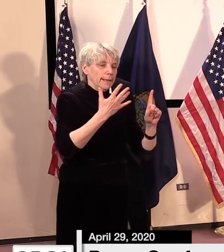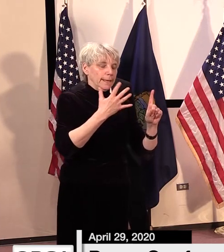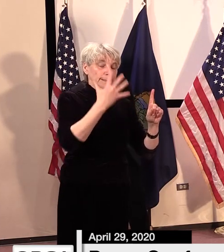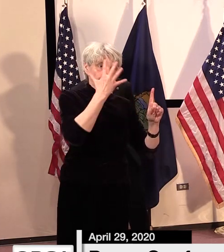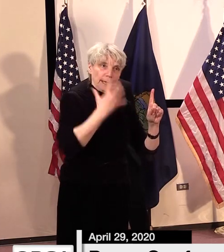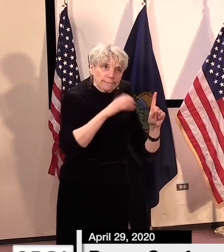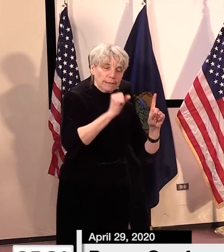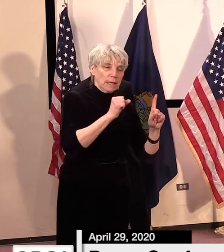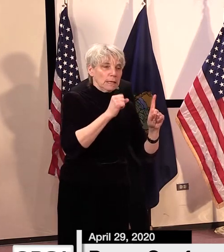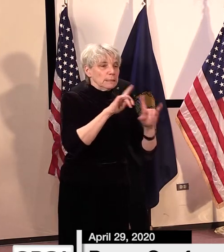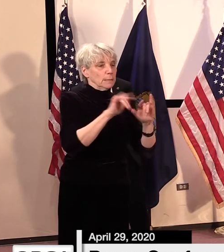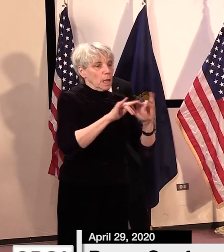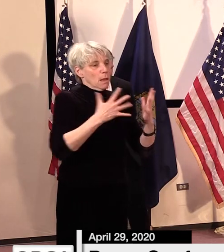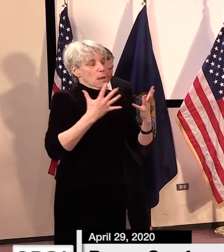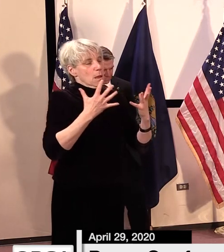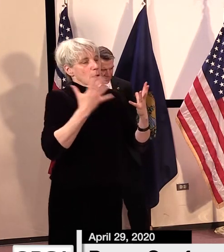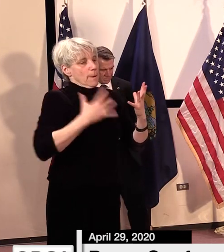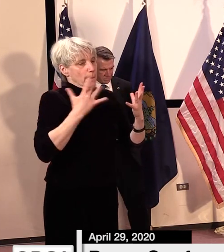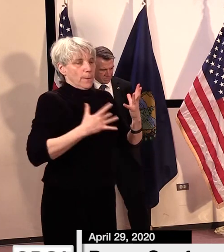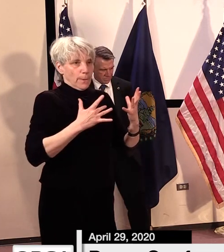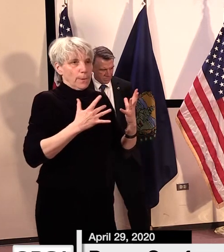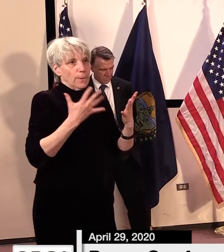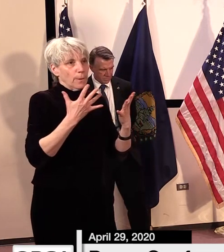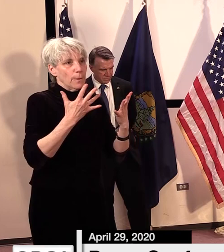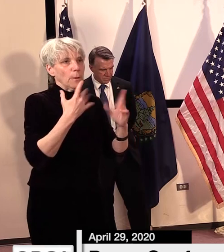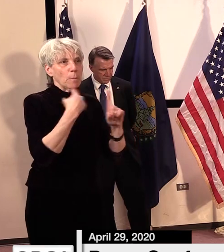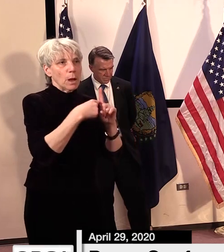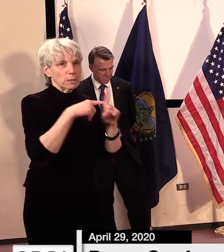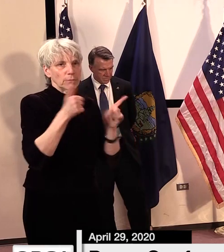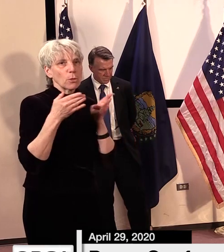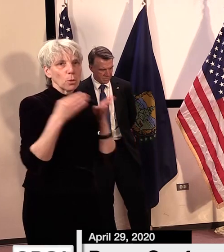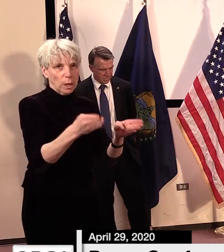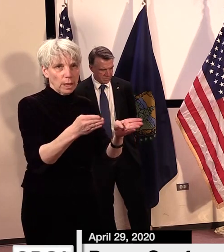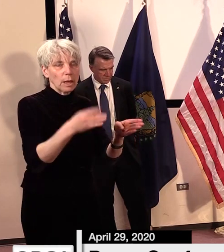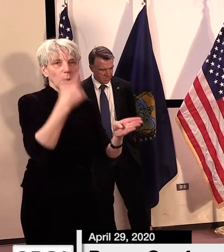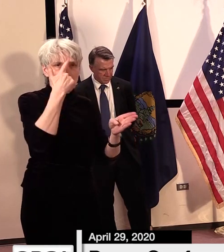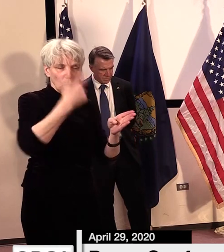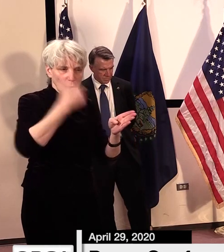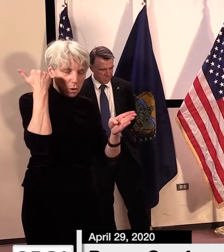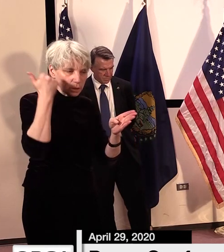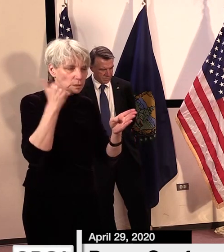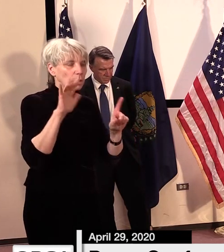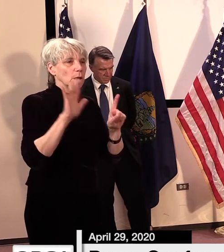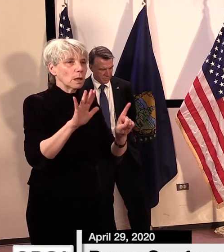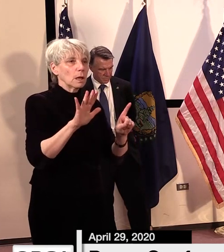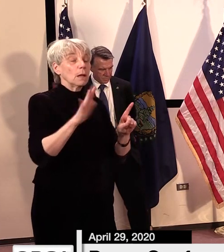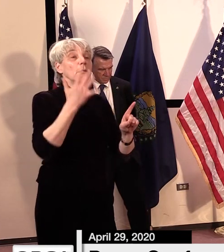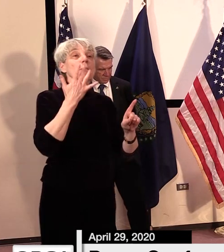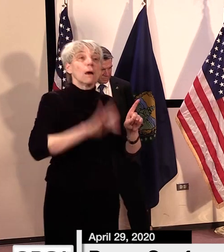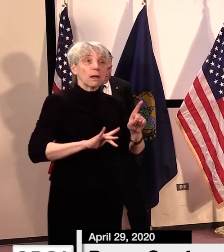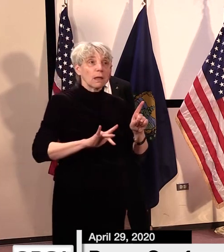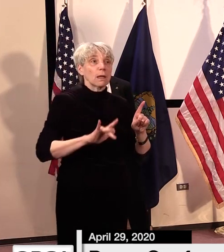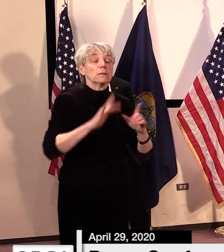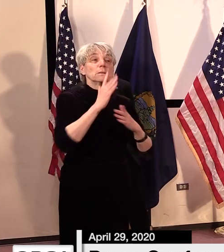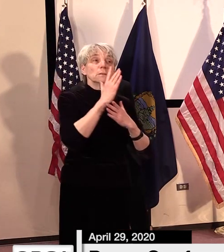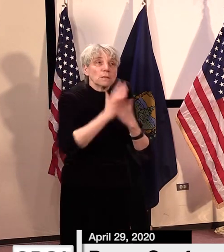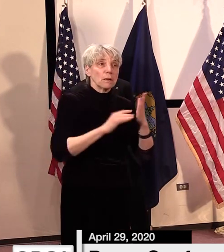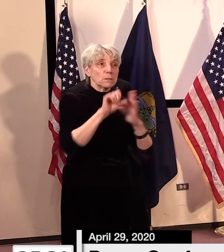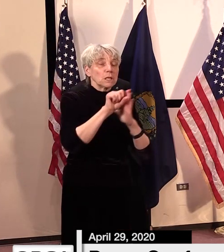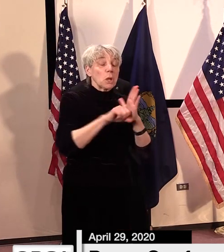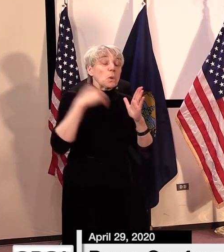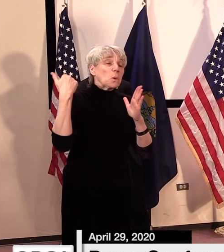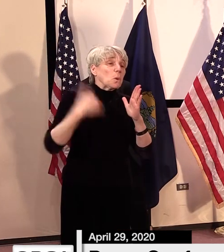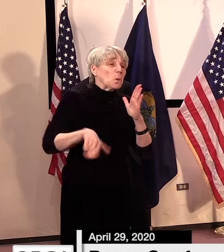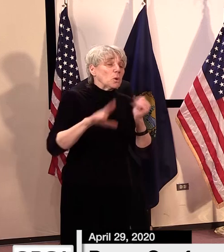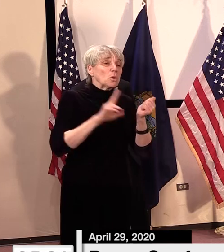have been very blessed by the fact that we have not seen statewide outbreaks of COVID in